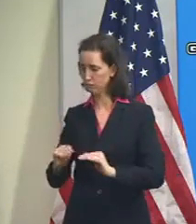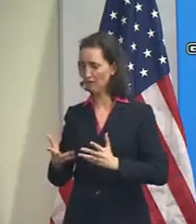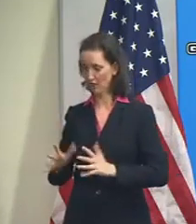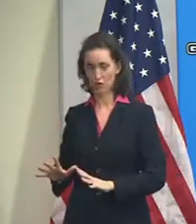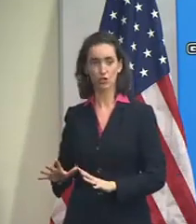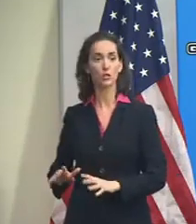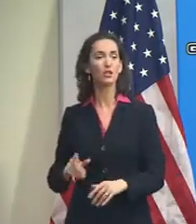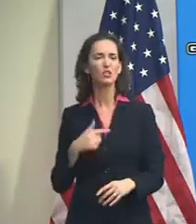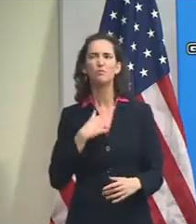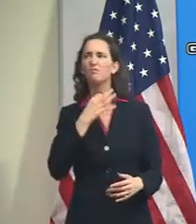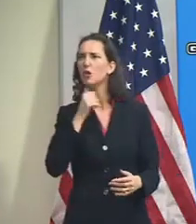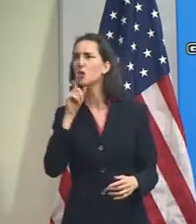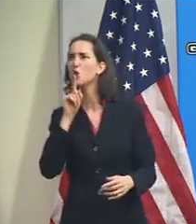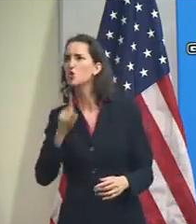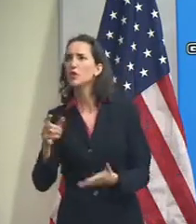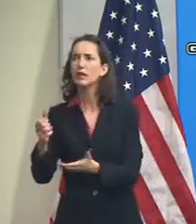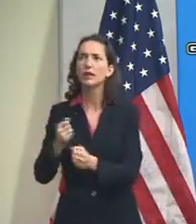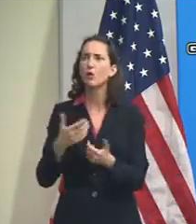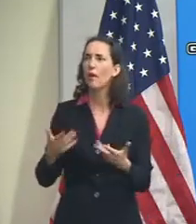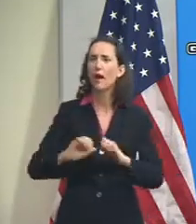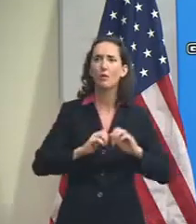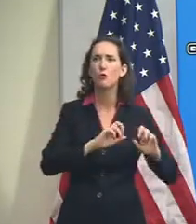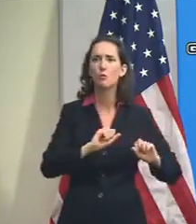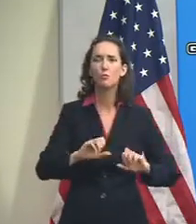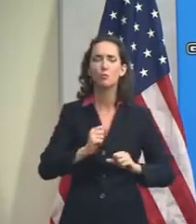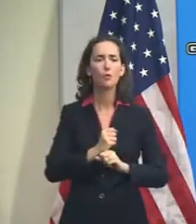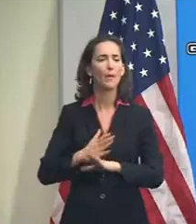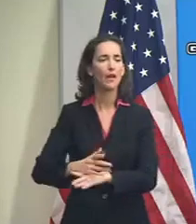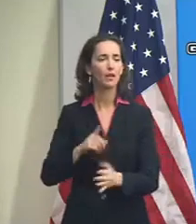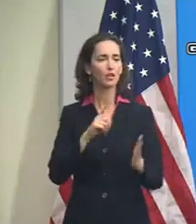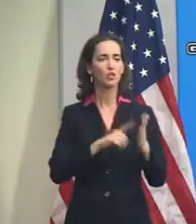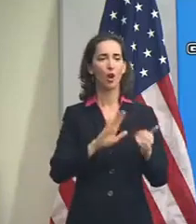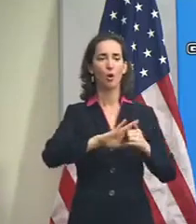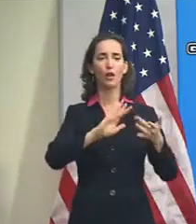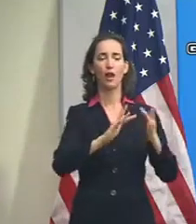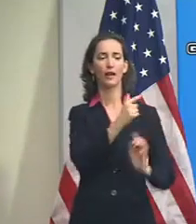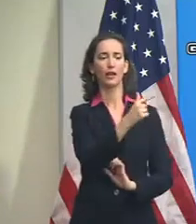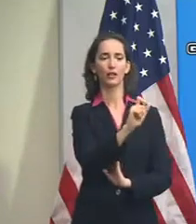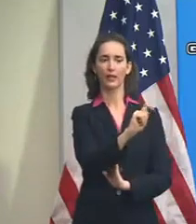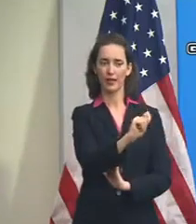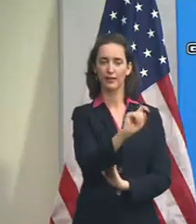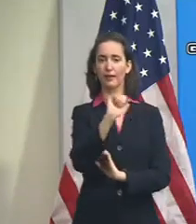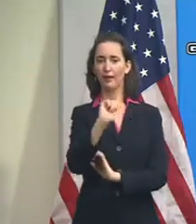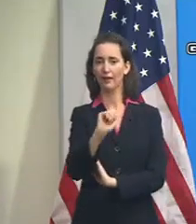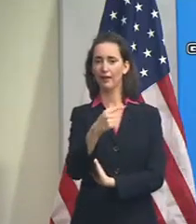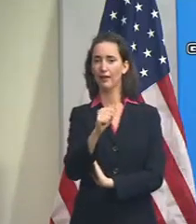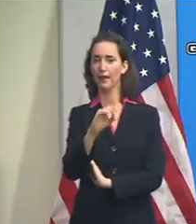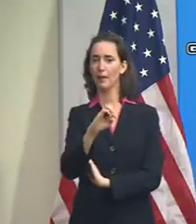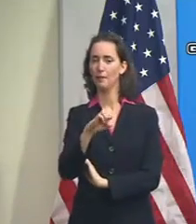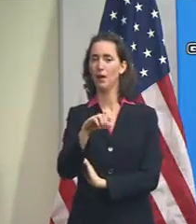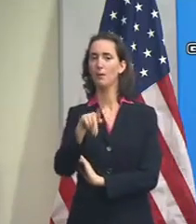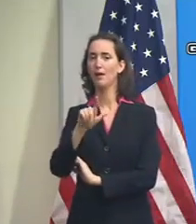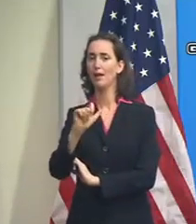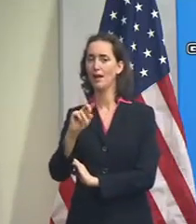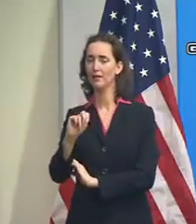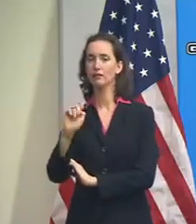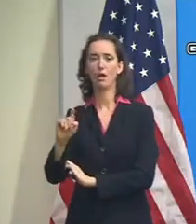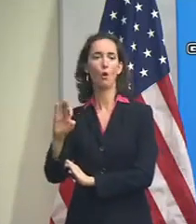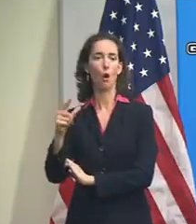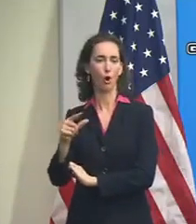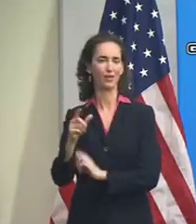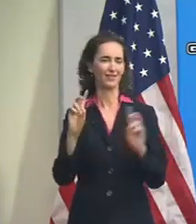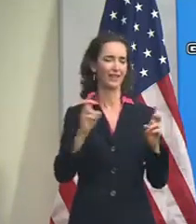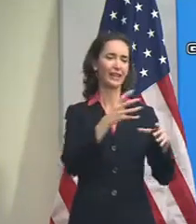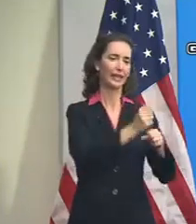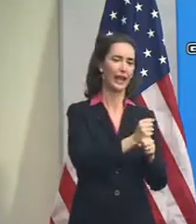go to getagameplan.org. And it will help you. And again, we are in a COVID environment, and so that list of